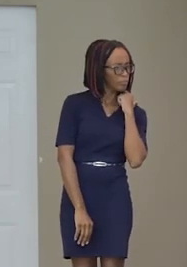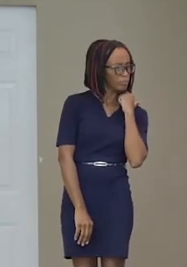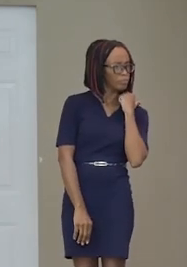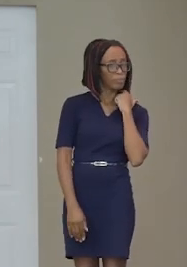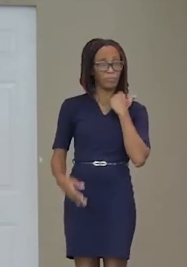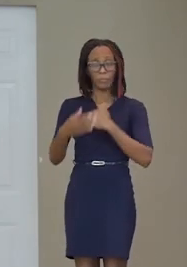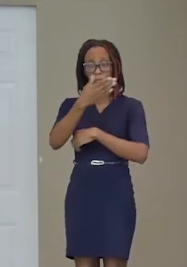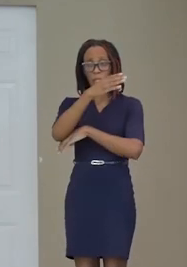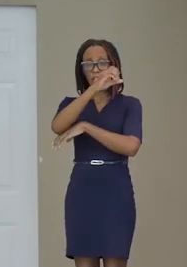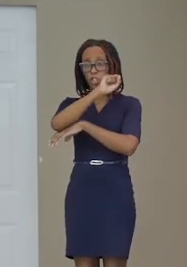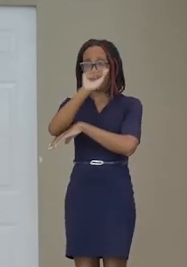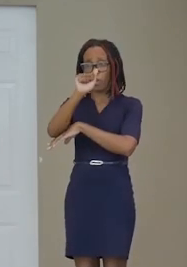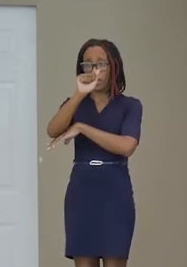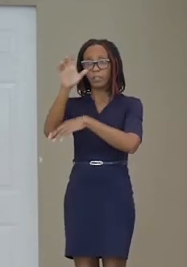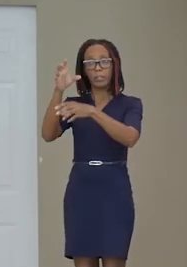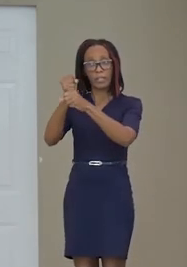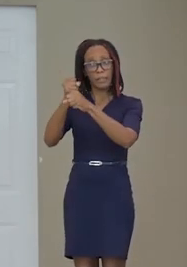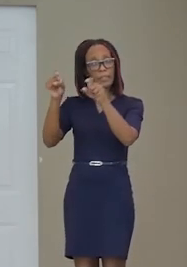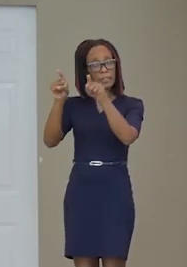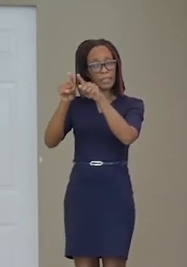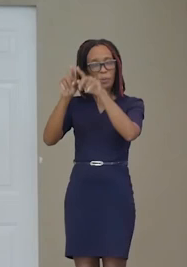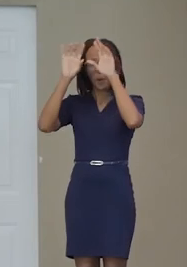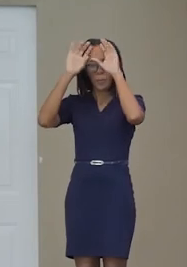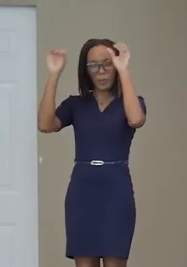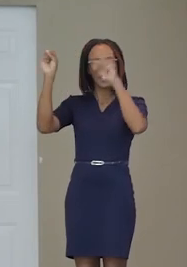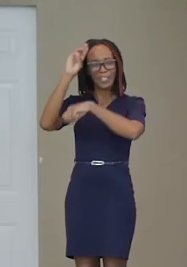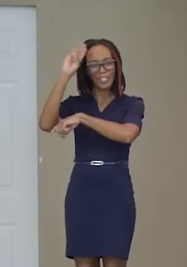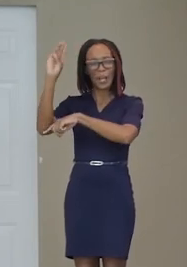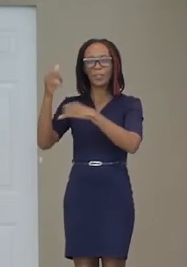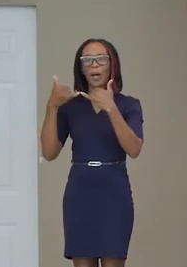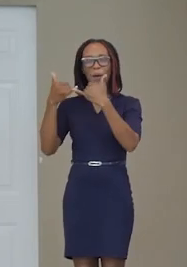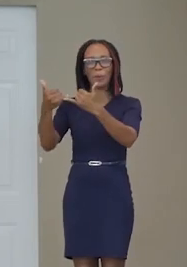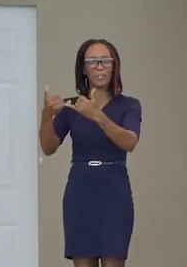Mr. Ali is receiving this morning the President's Scouts Award.